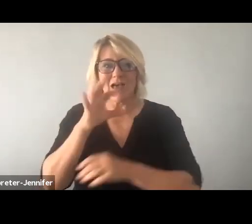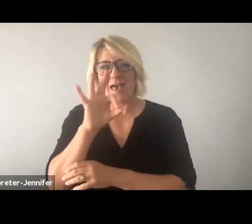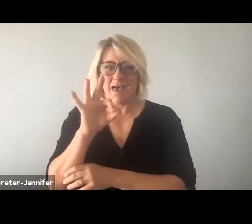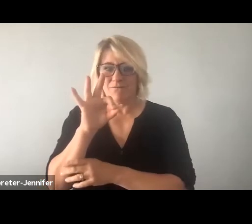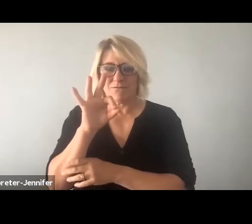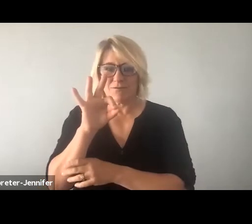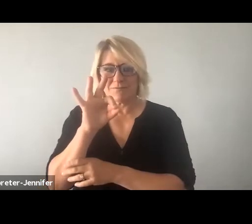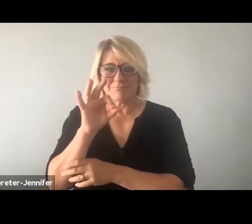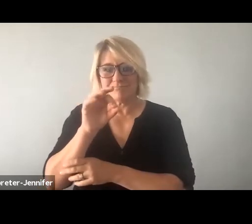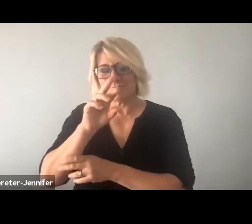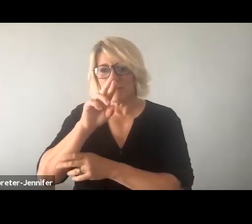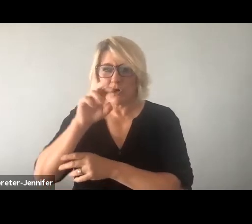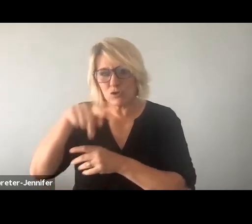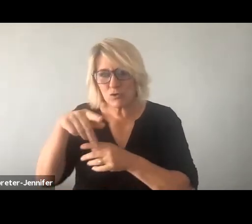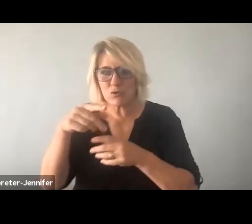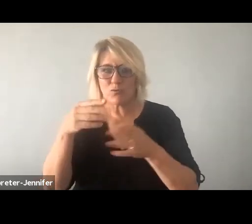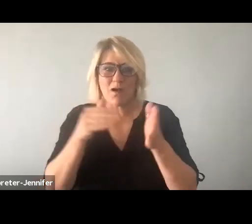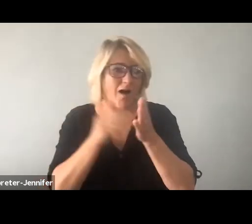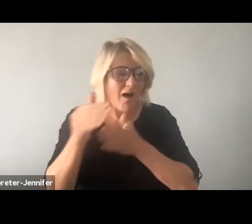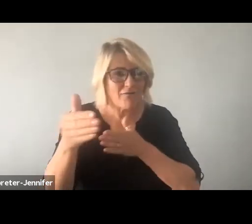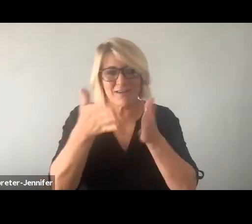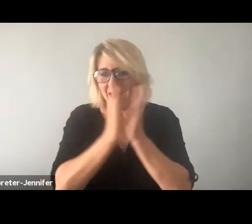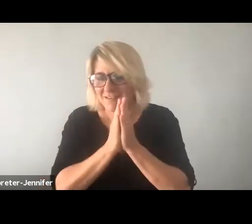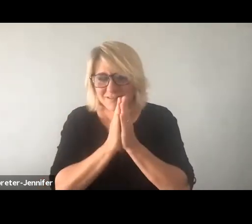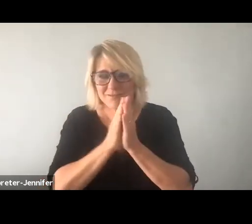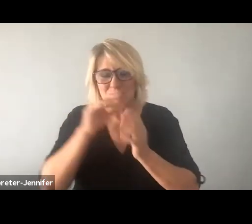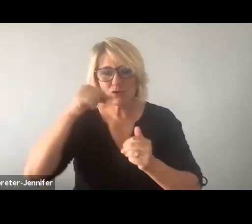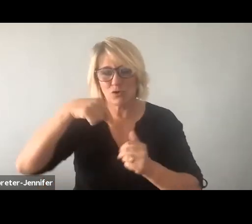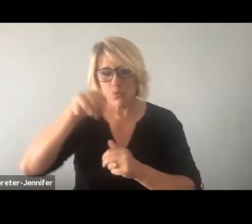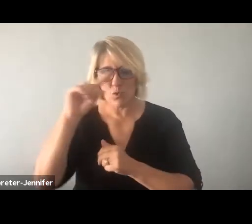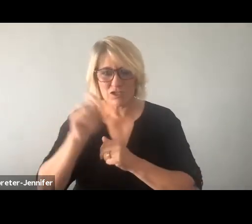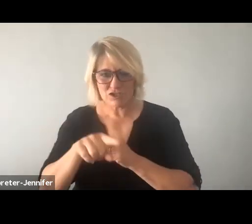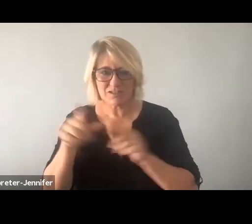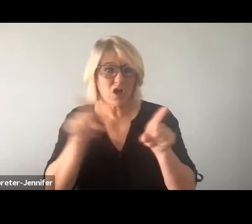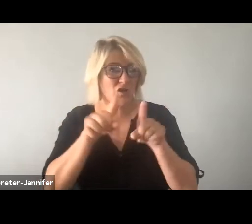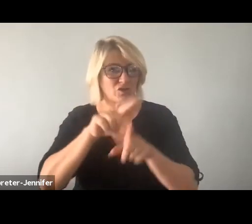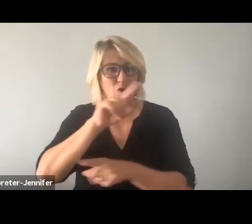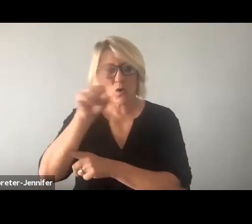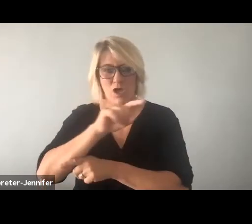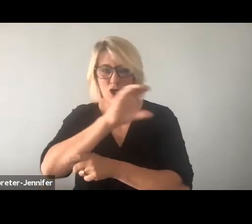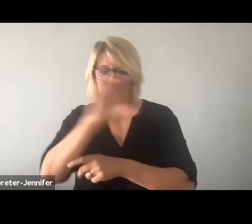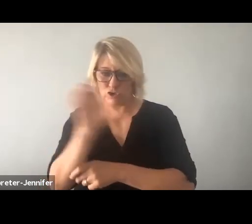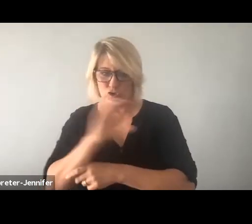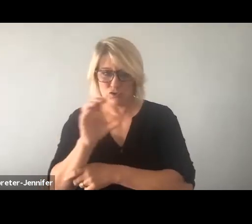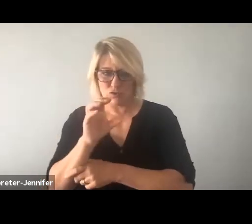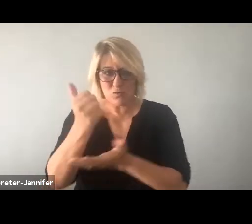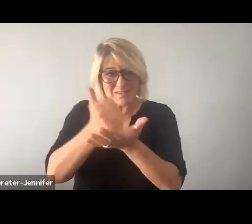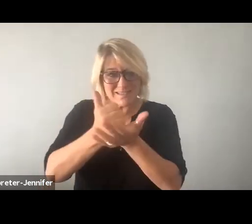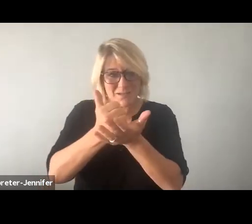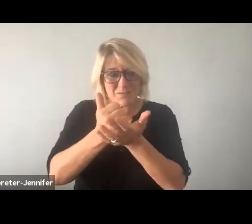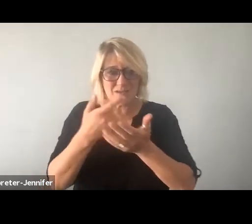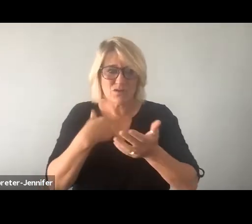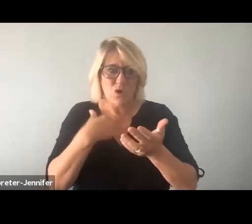questions and also some Zoom tips. So if you are somebody who uses